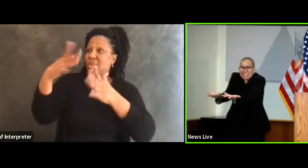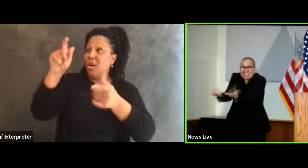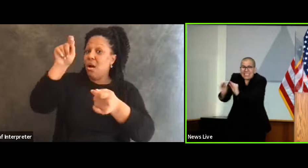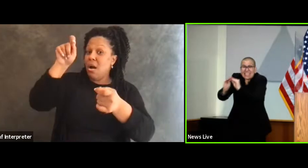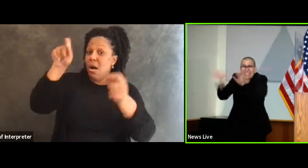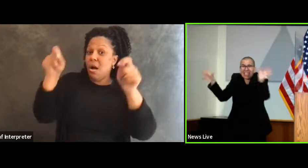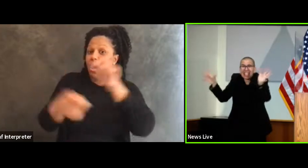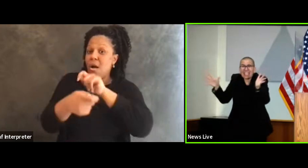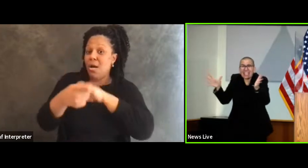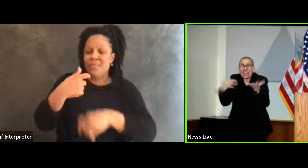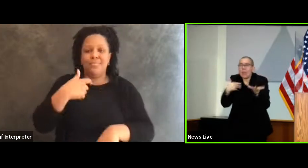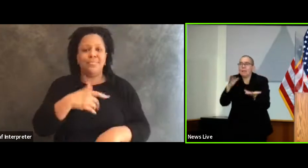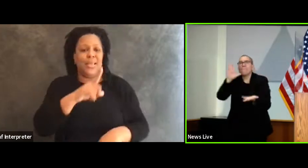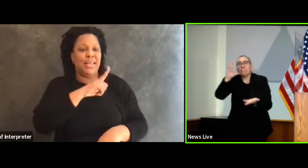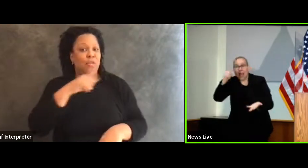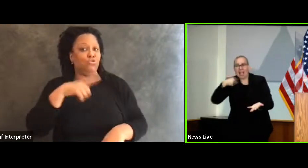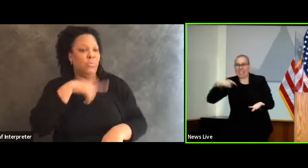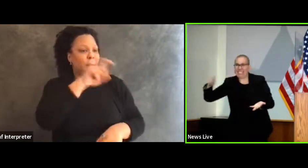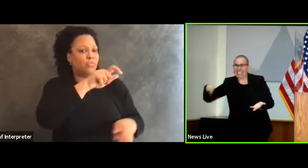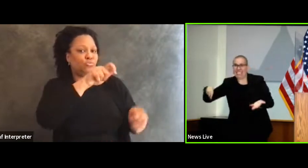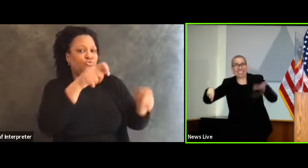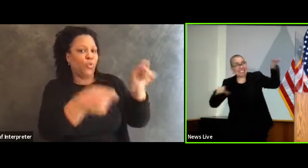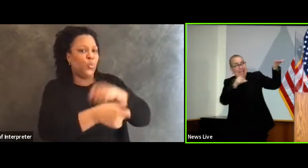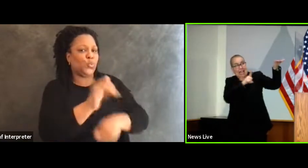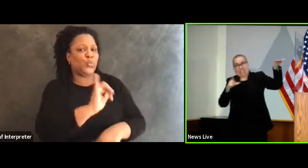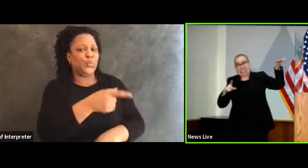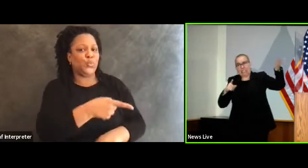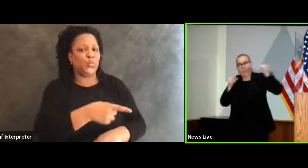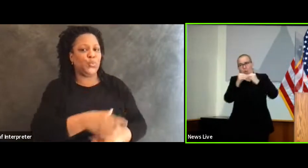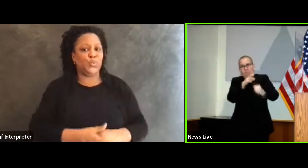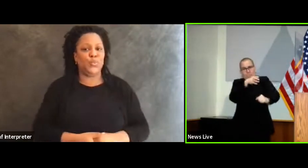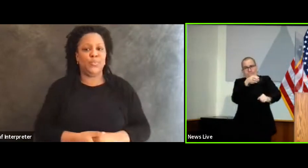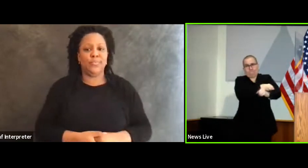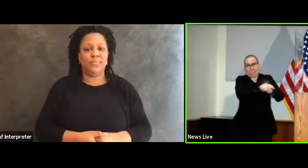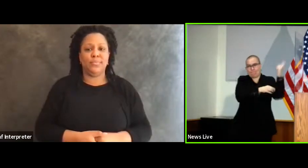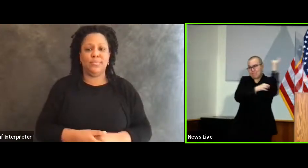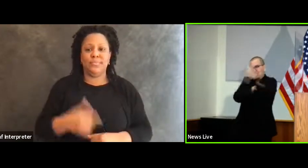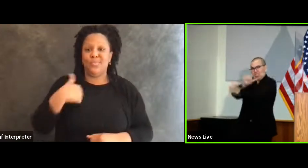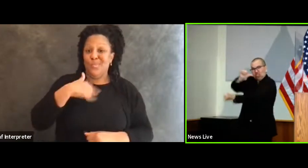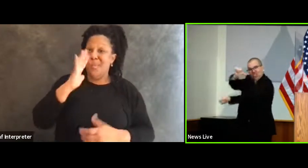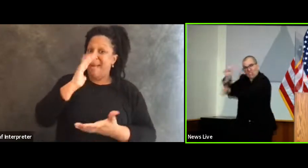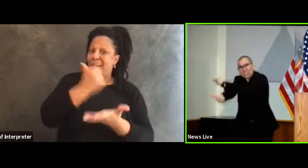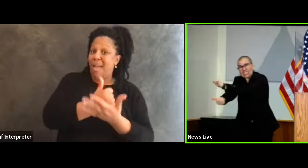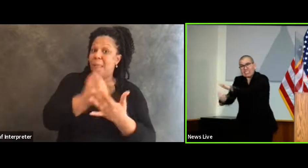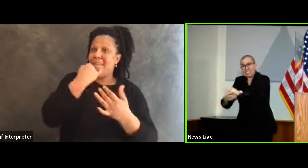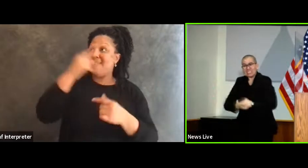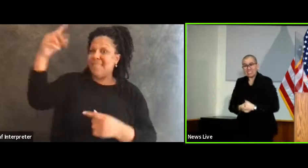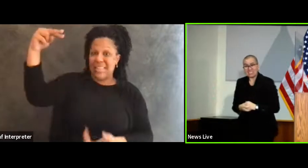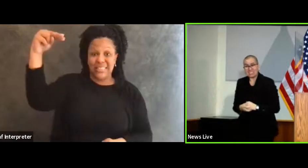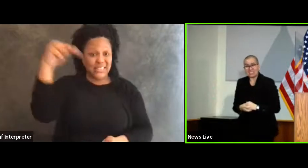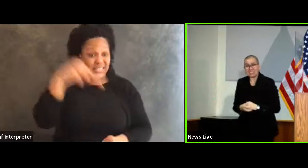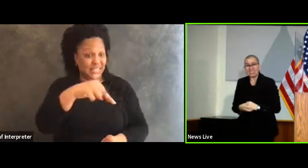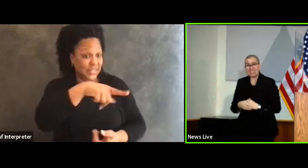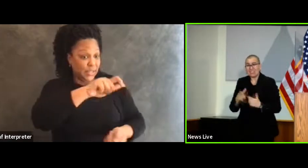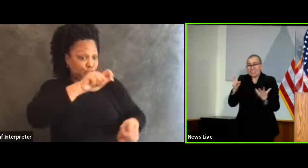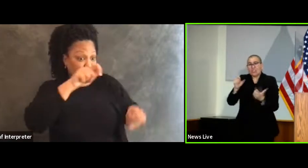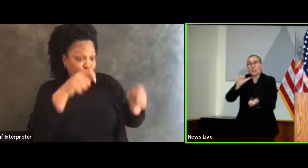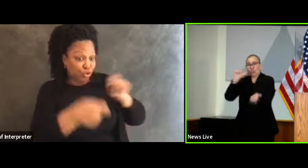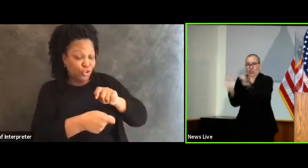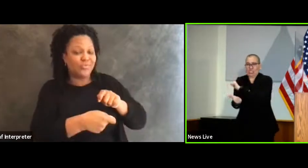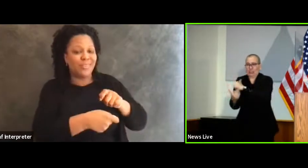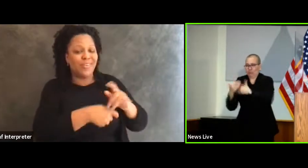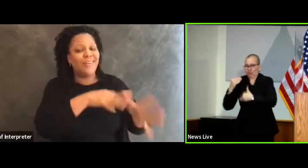it would further help to see statutory affirmation of its need to be proactive.